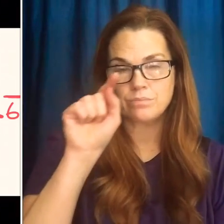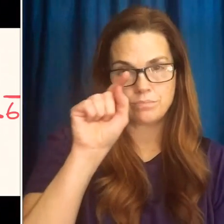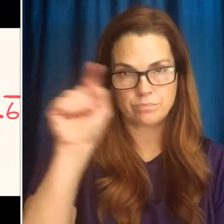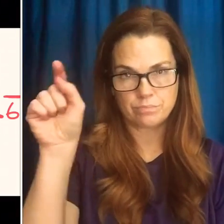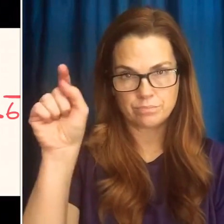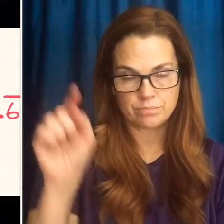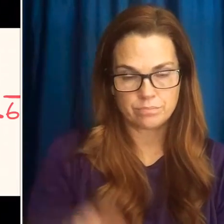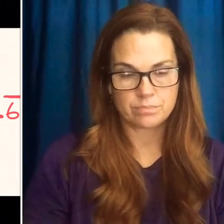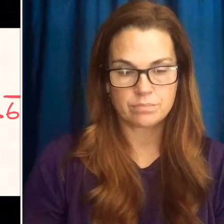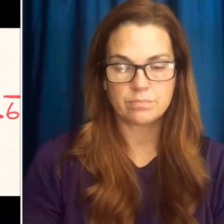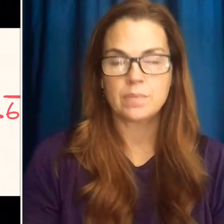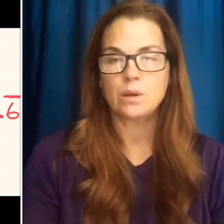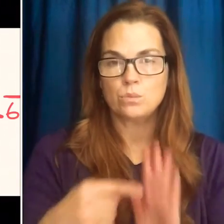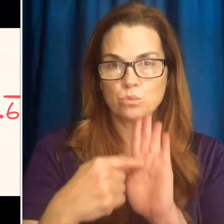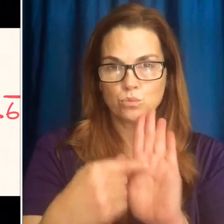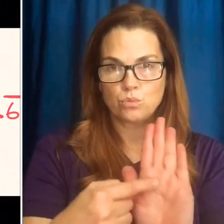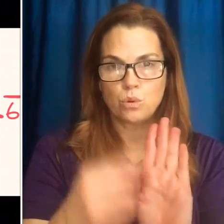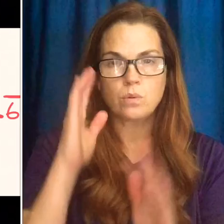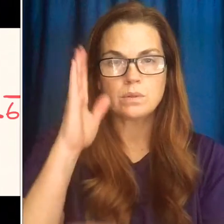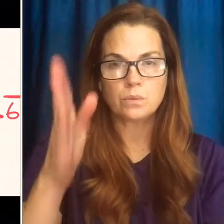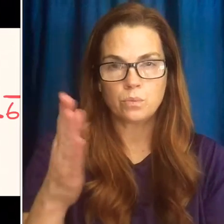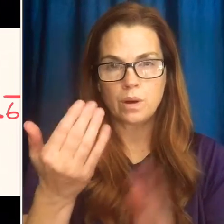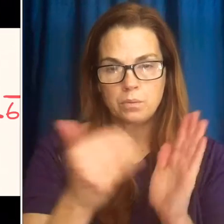6. So the fraction